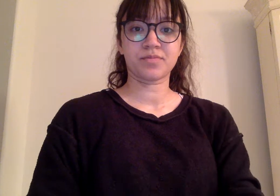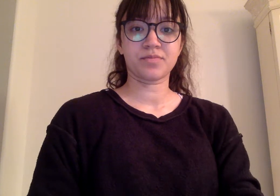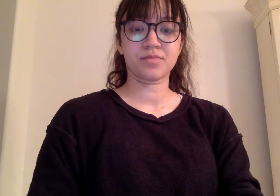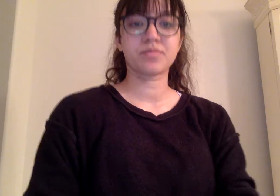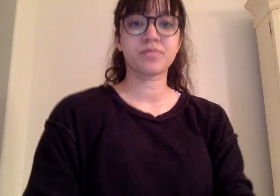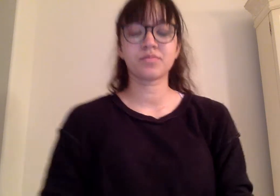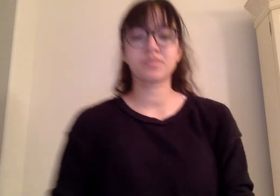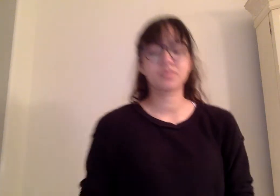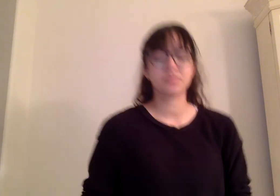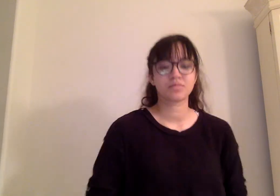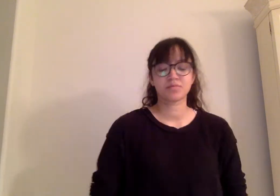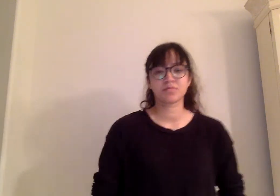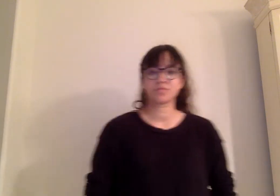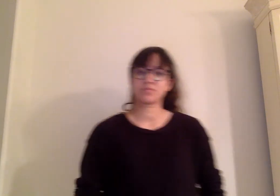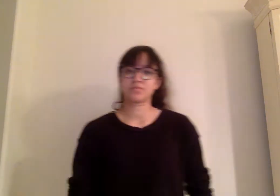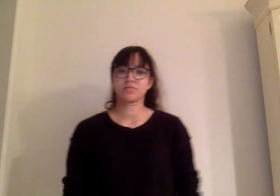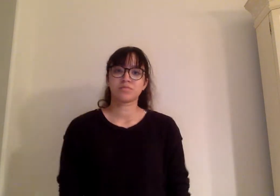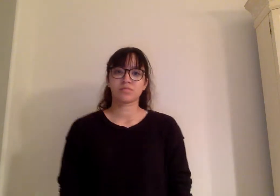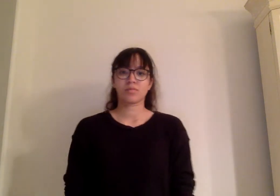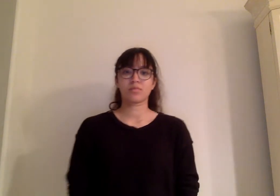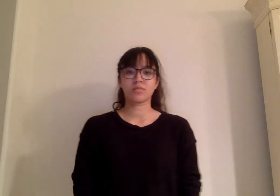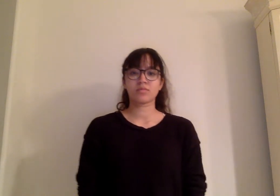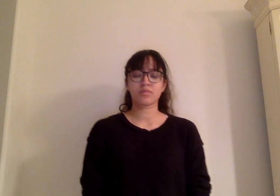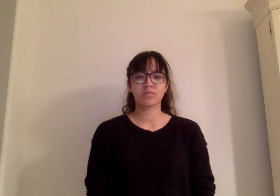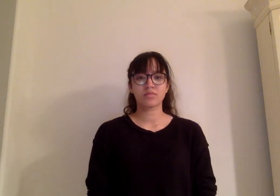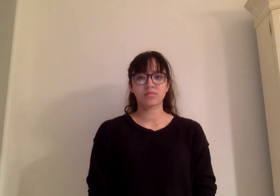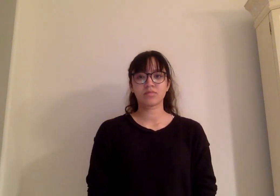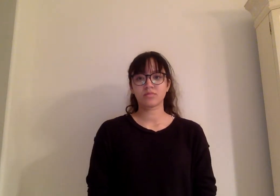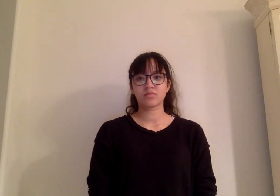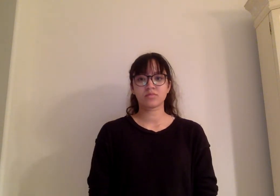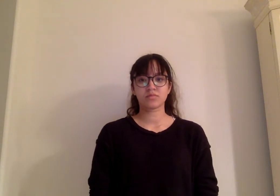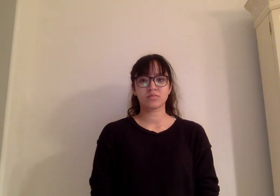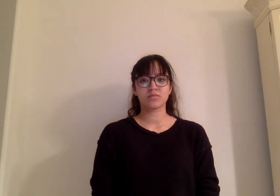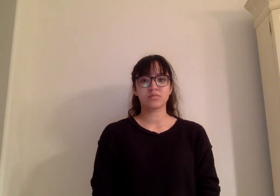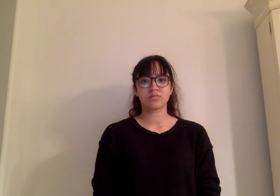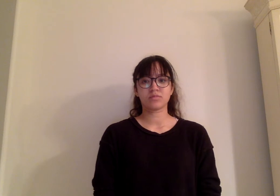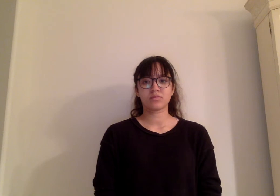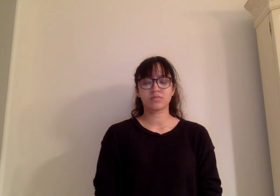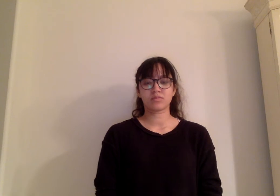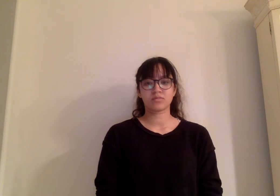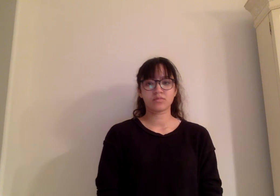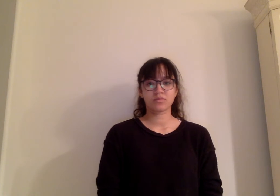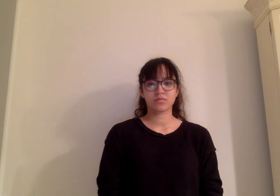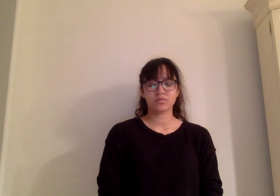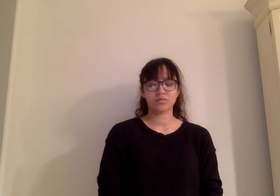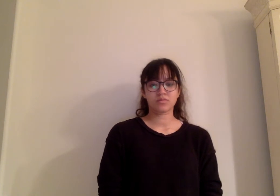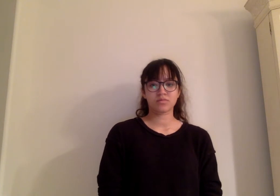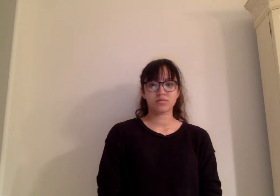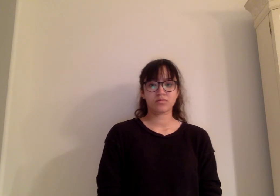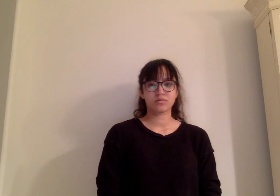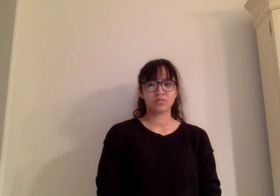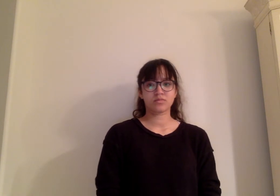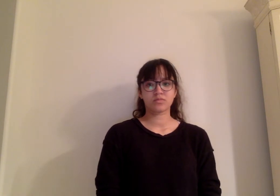today my husband is taking an examination for computers, and it's a 48-hour test, which means he's